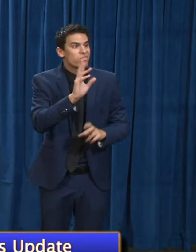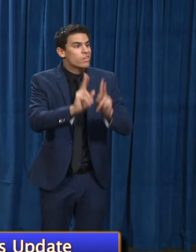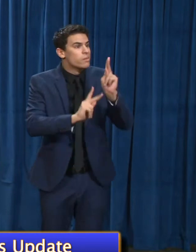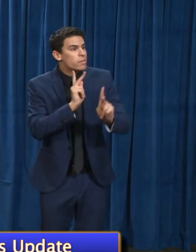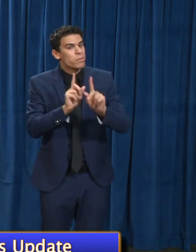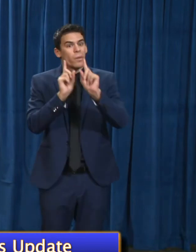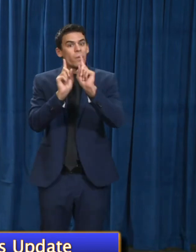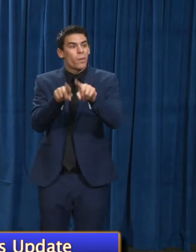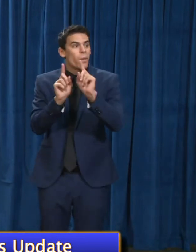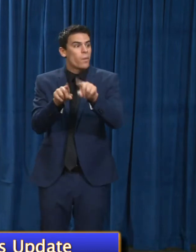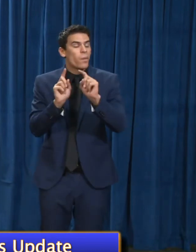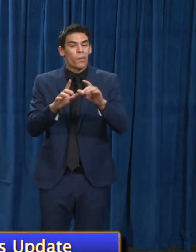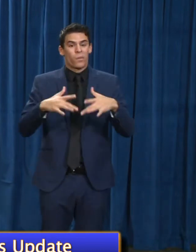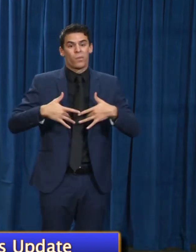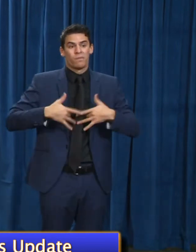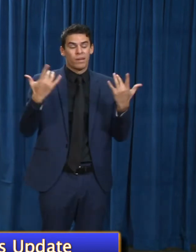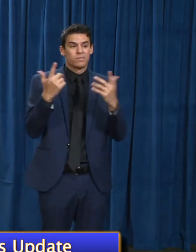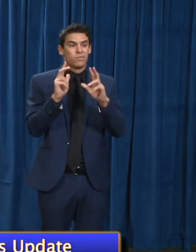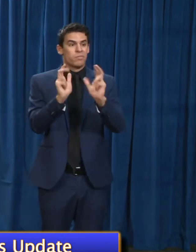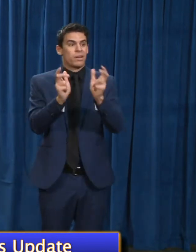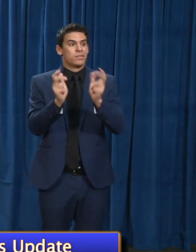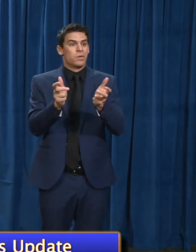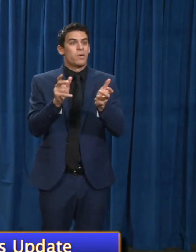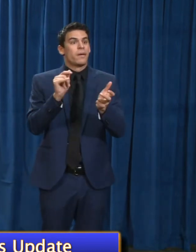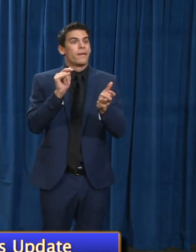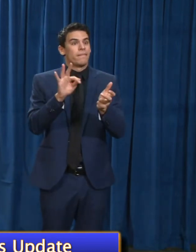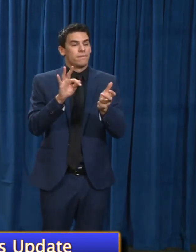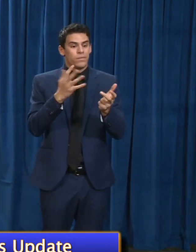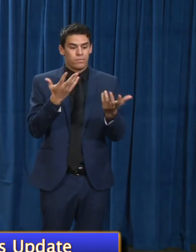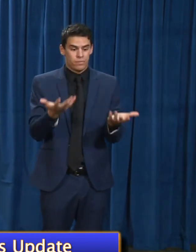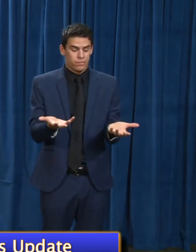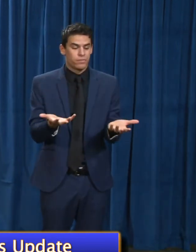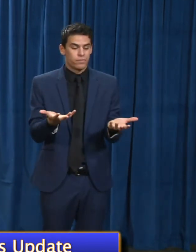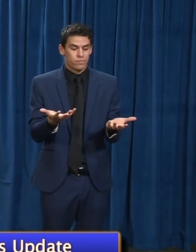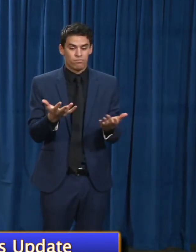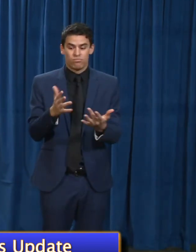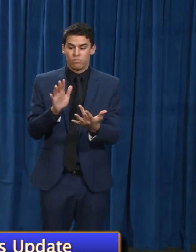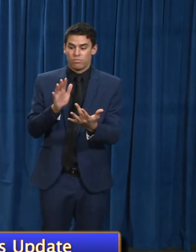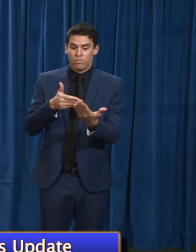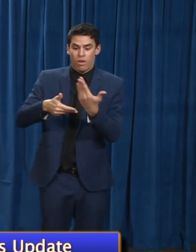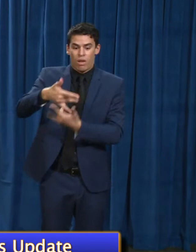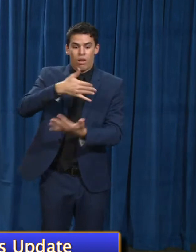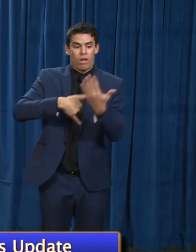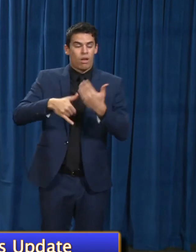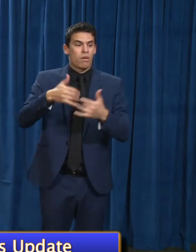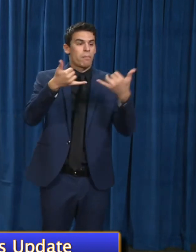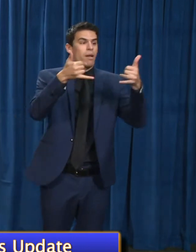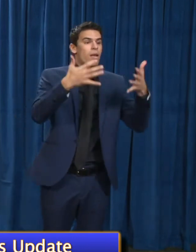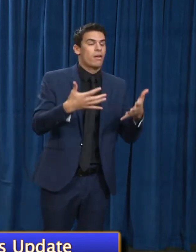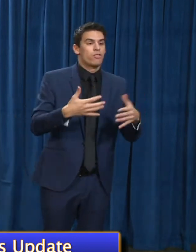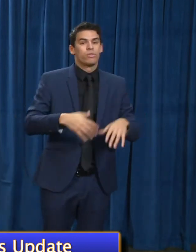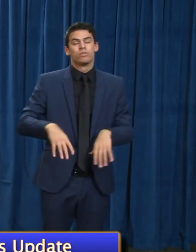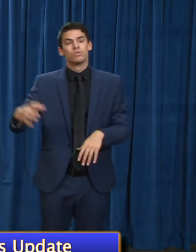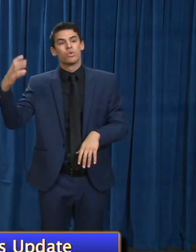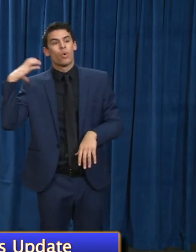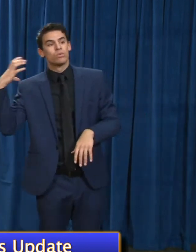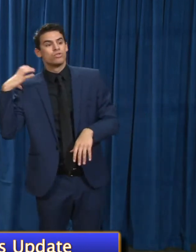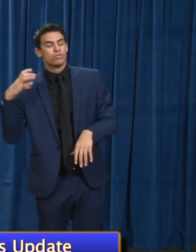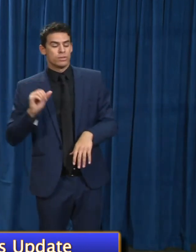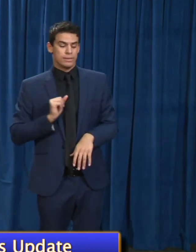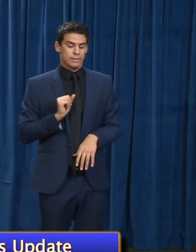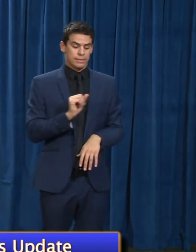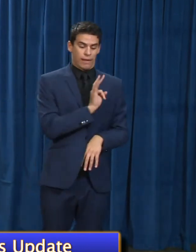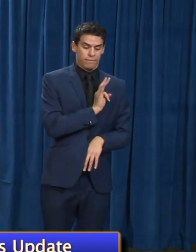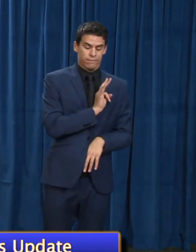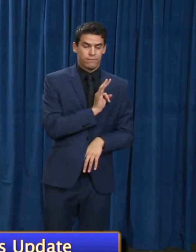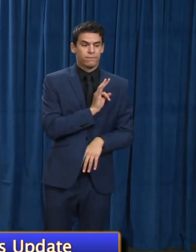events are going to have any direct contact with the players, coaches, or staff, then they